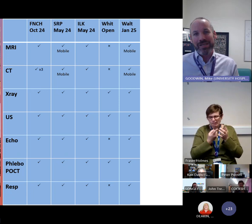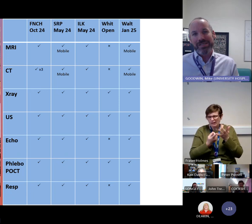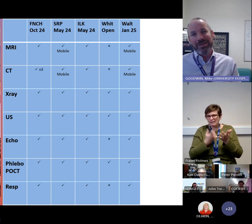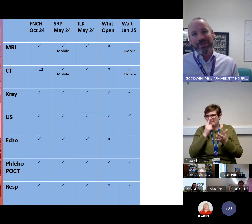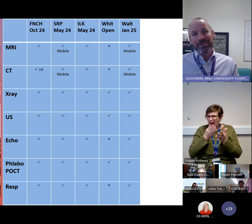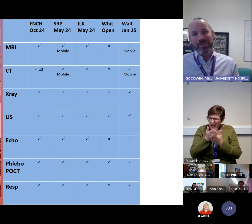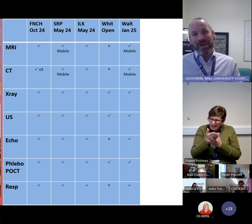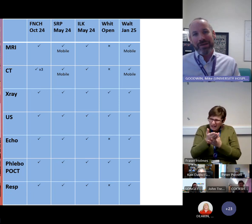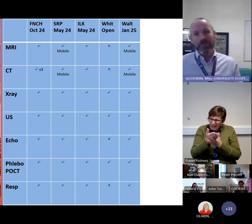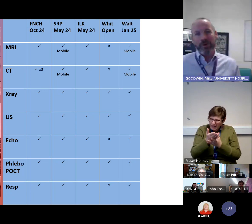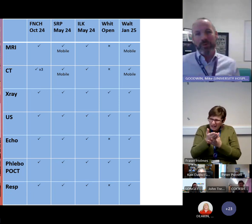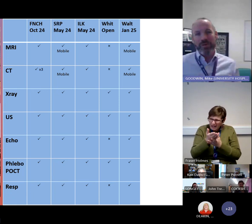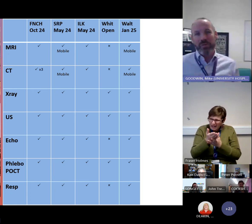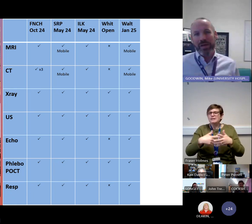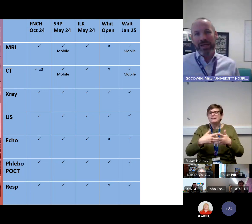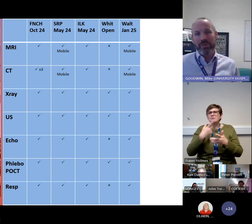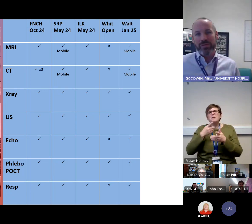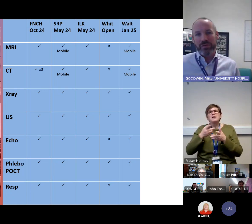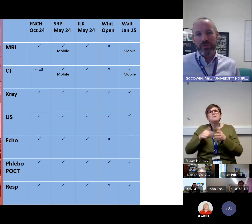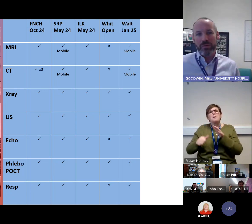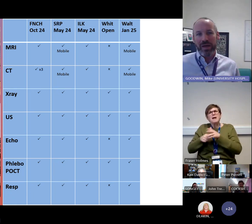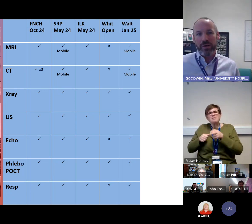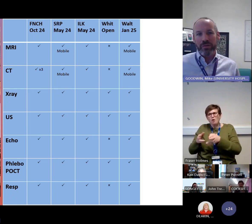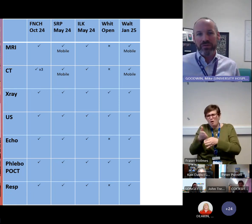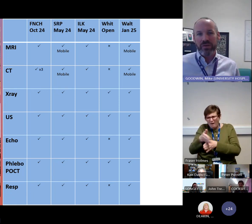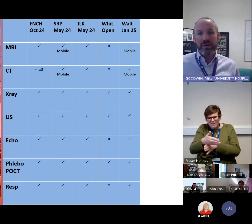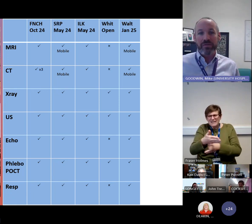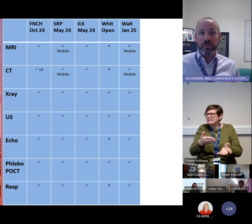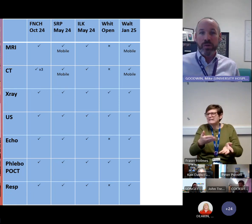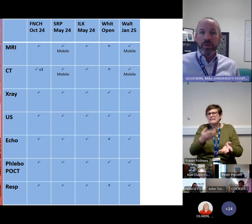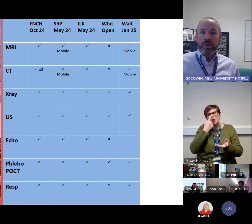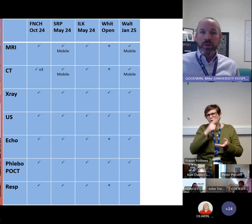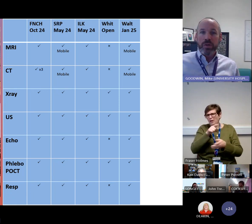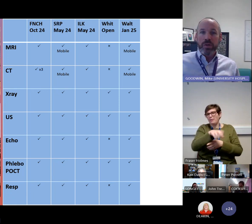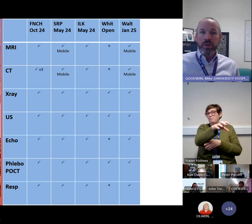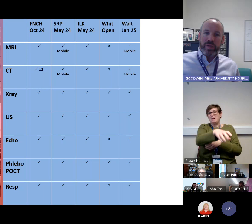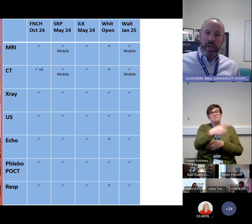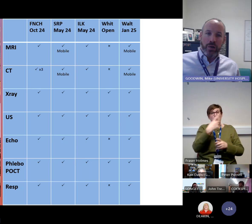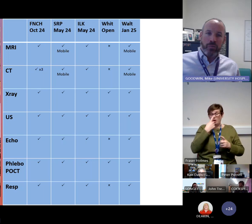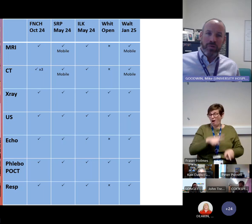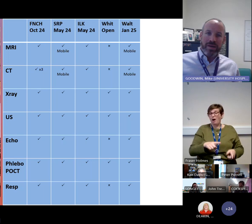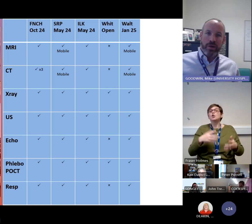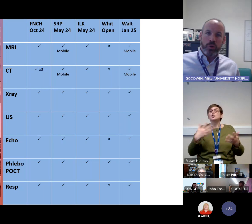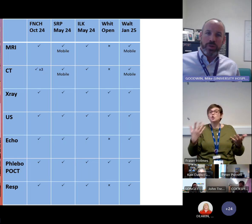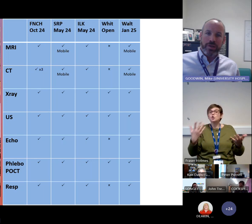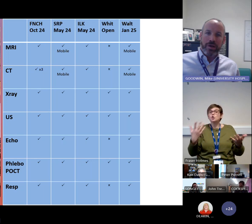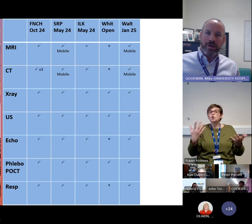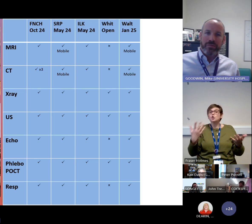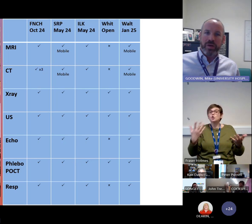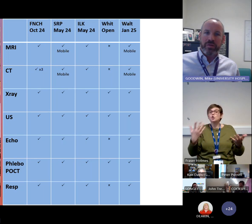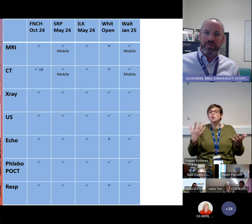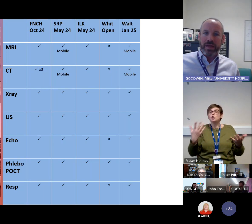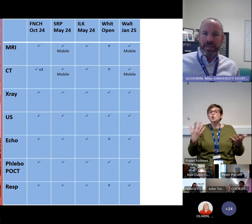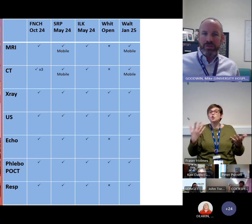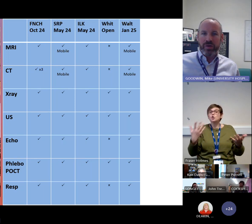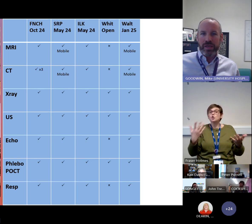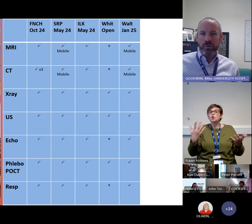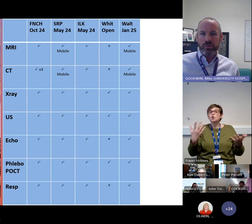and egress from the main road, we just weren't able to do that on the site. So, but we are already open and live